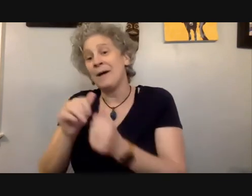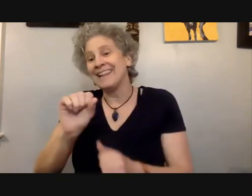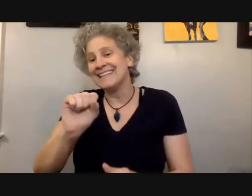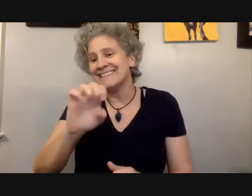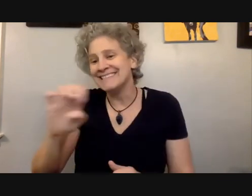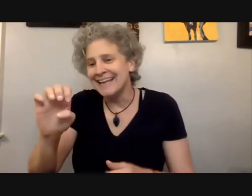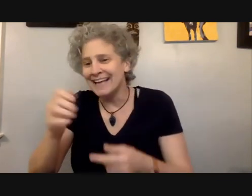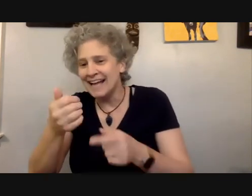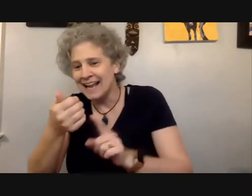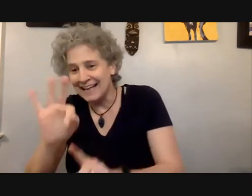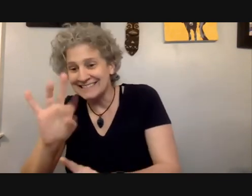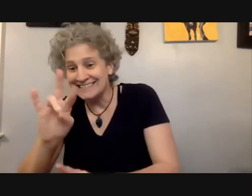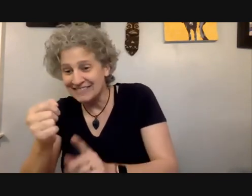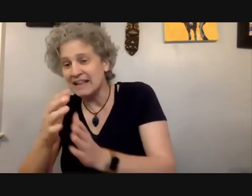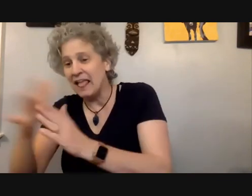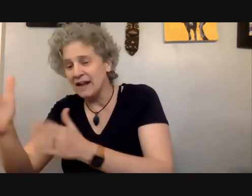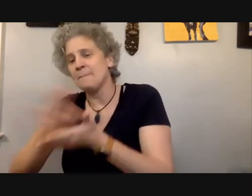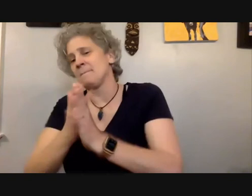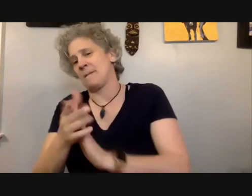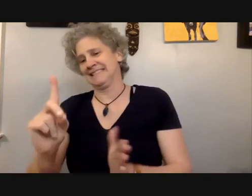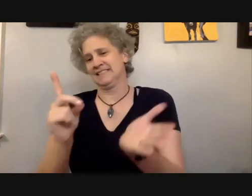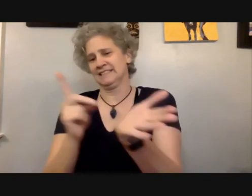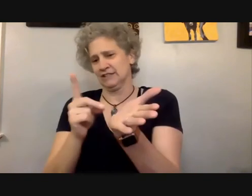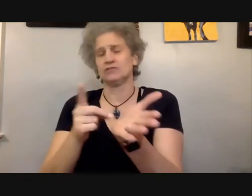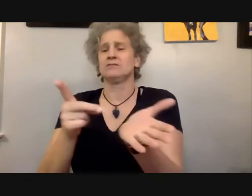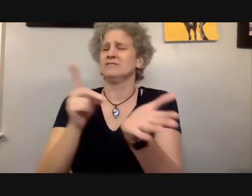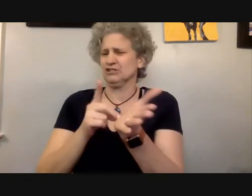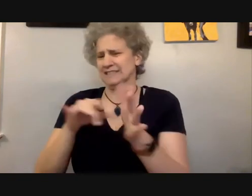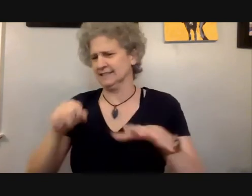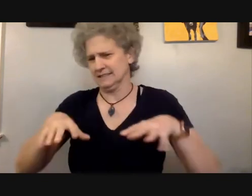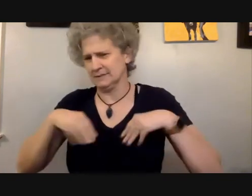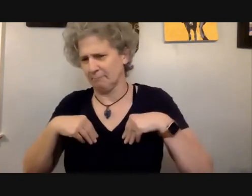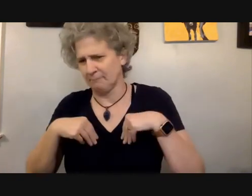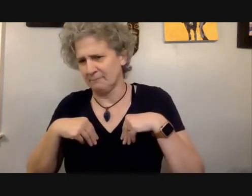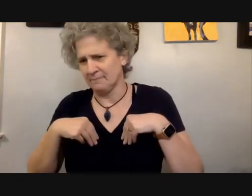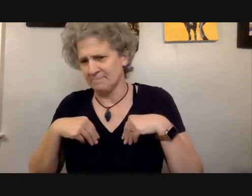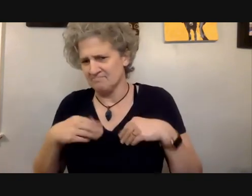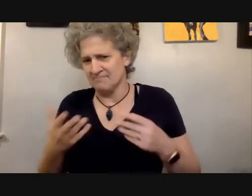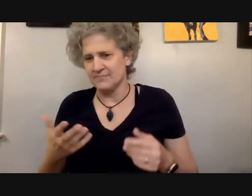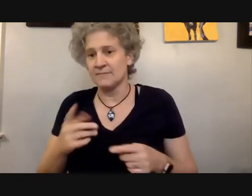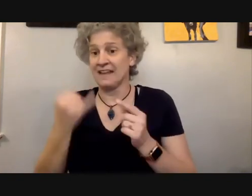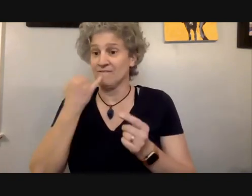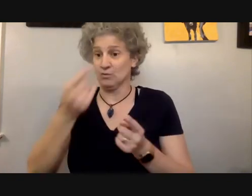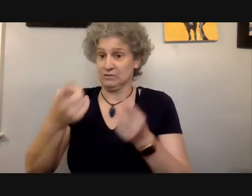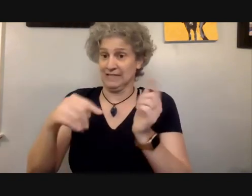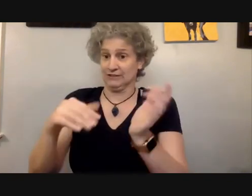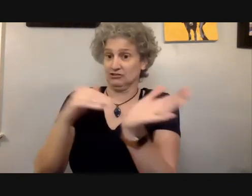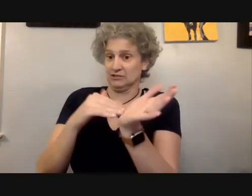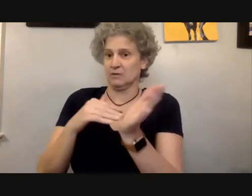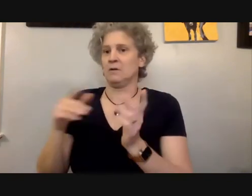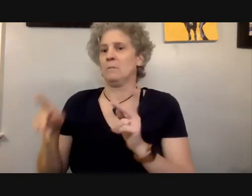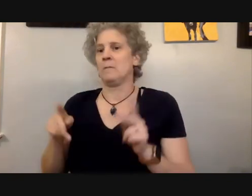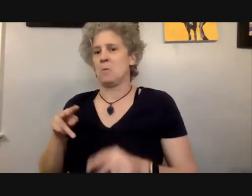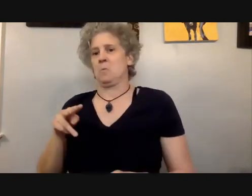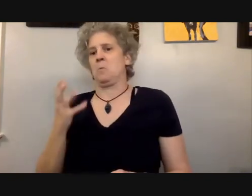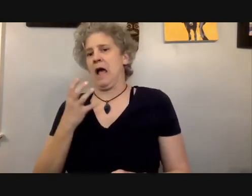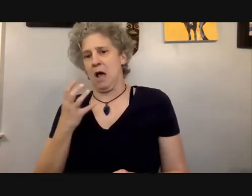Over time, it morphed into the bent, flat hand shape. A more English sign is with a D.